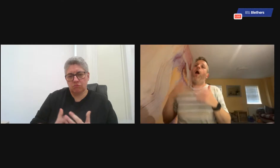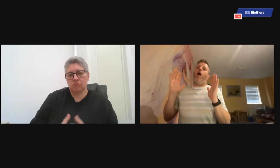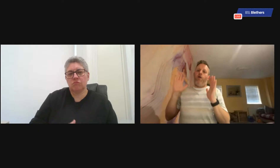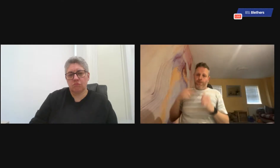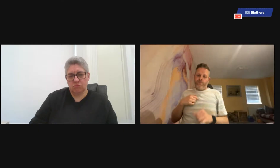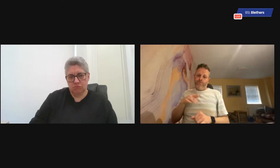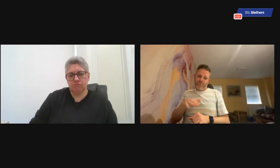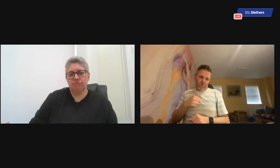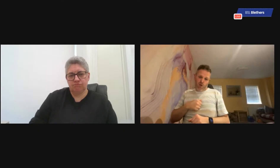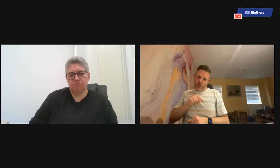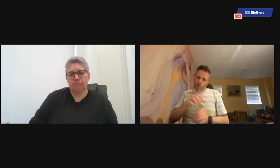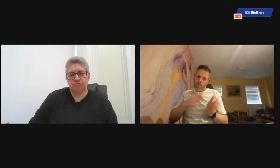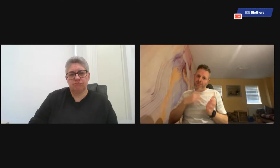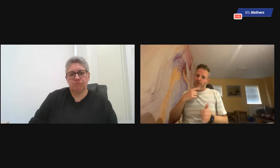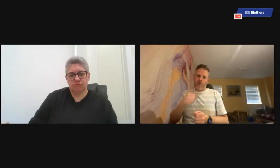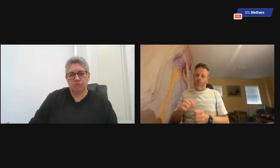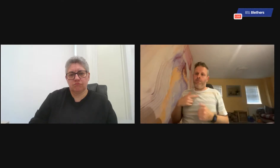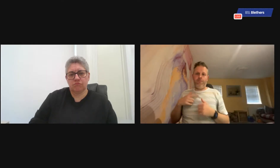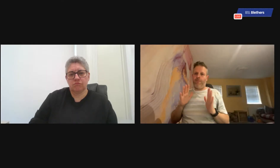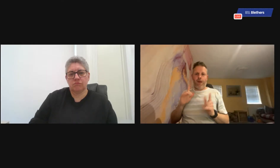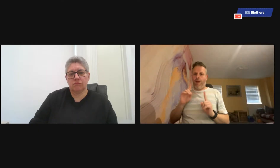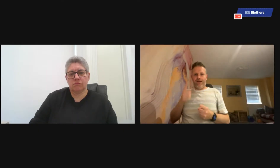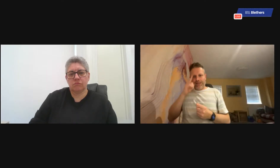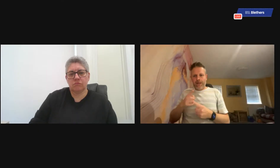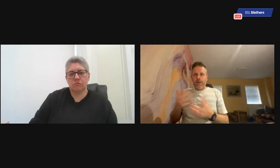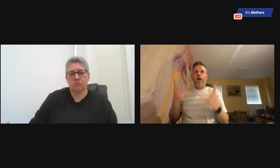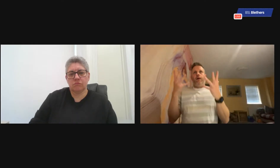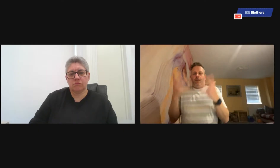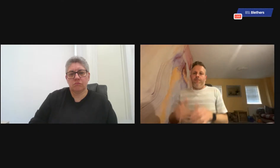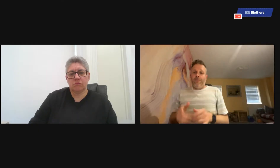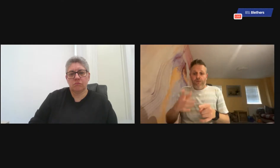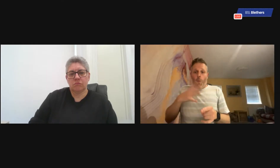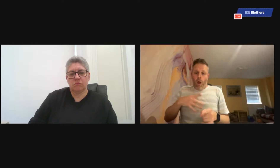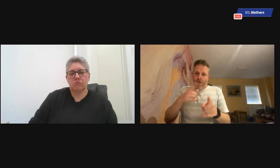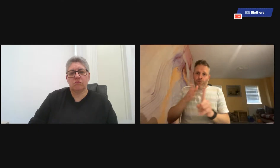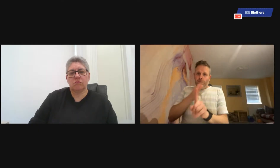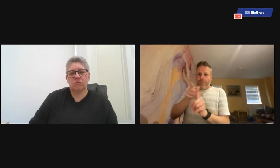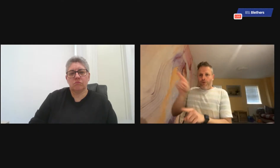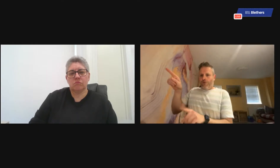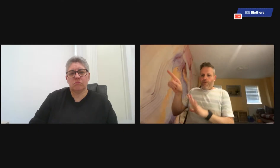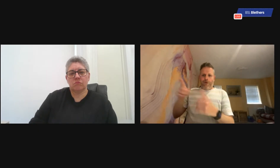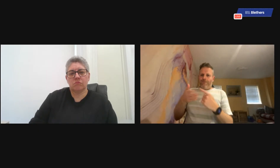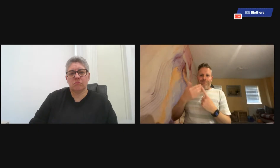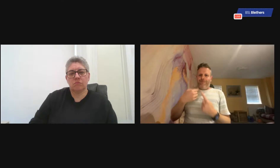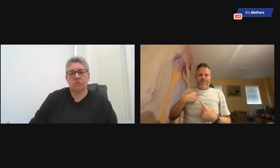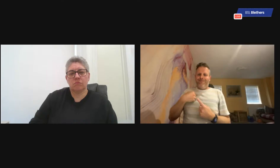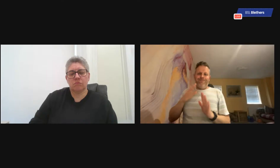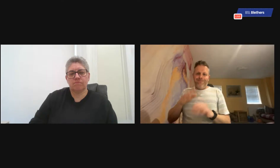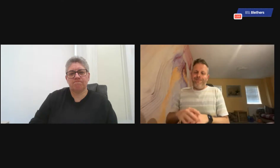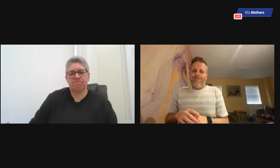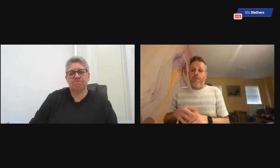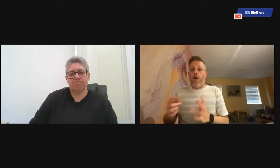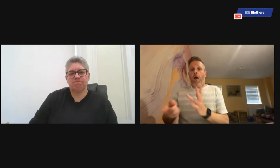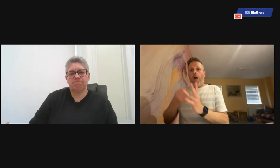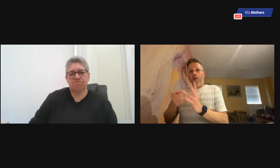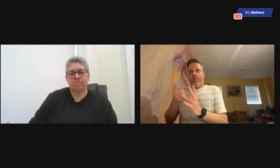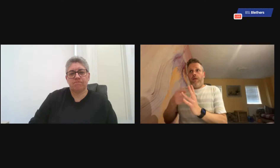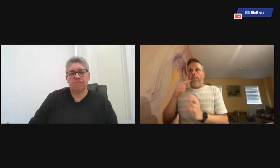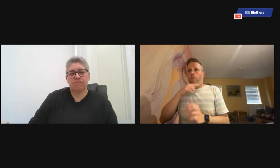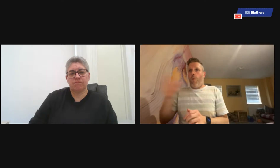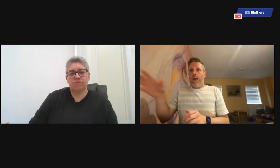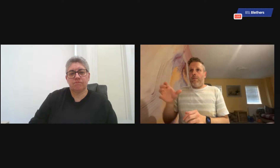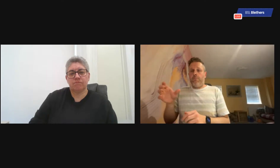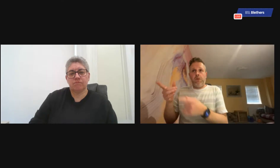respect, I might not be able to make that decision about whether the child can have a haircut. I would have to delegate that responsibility to the